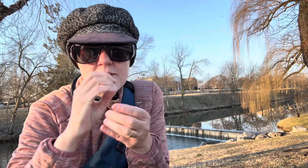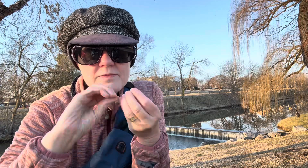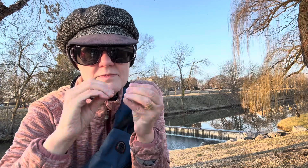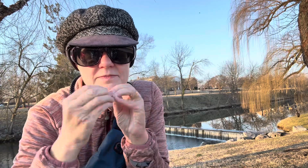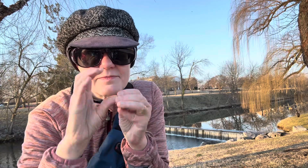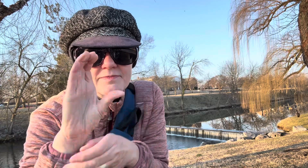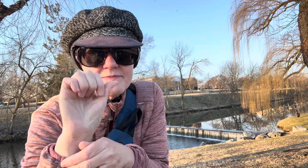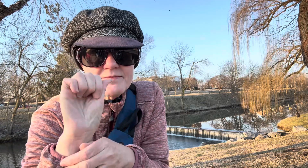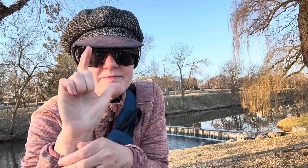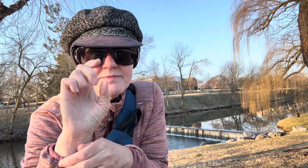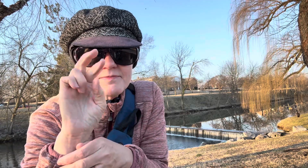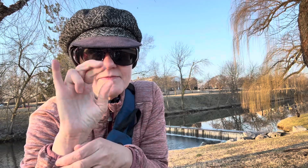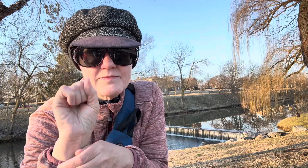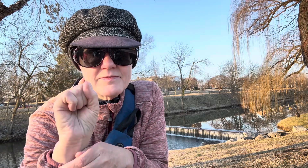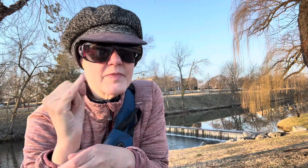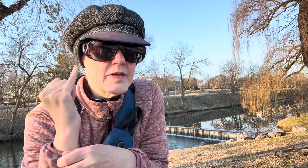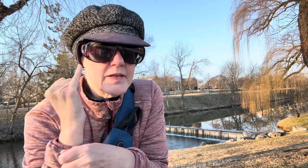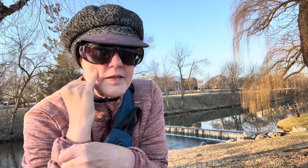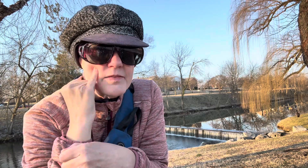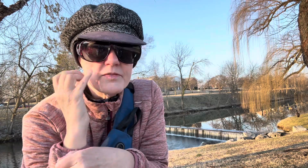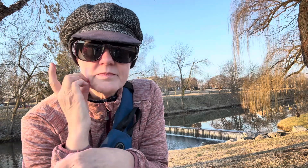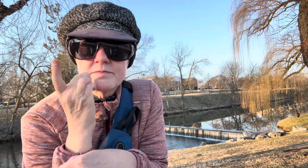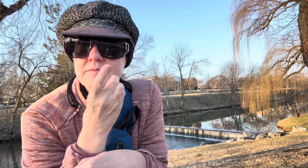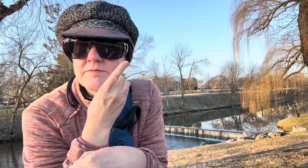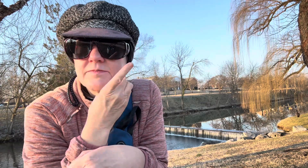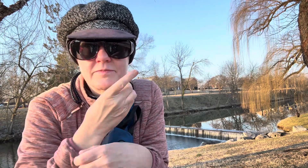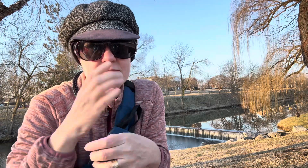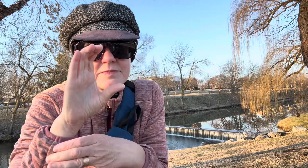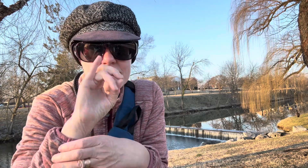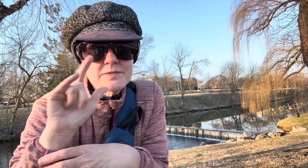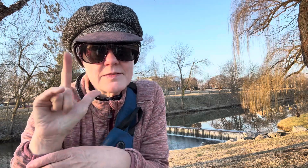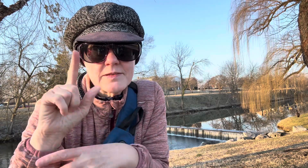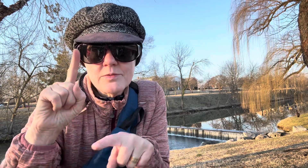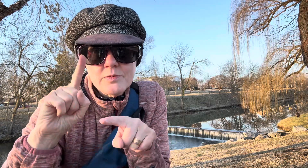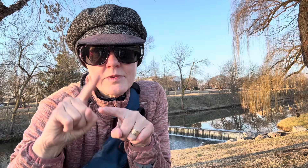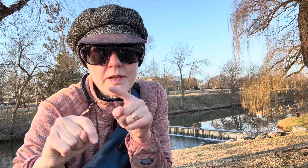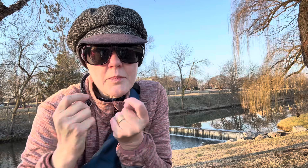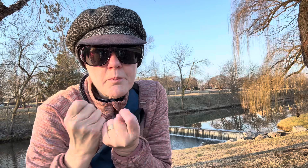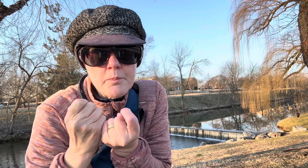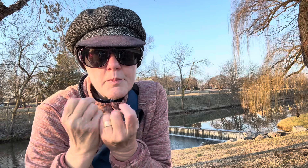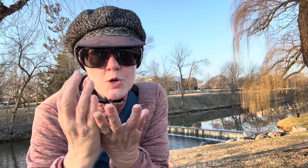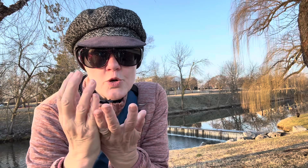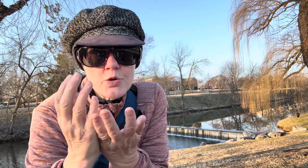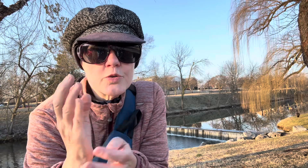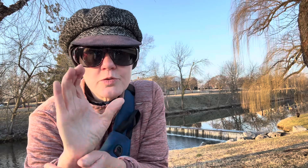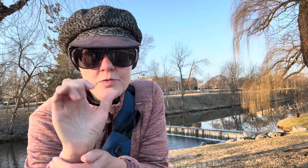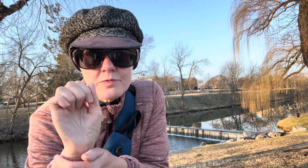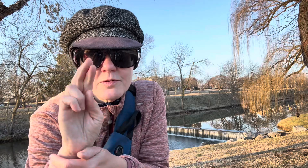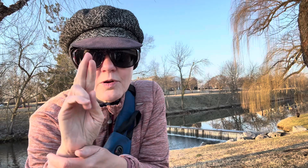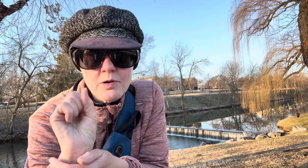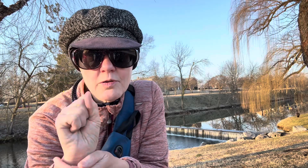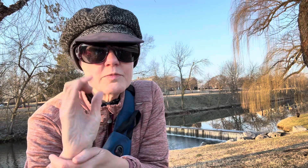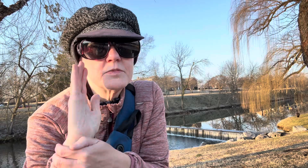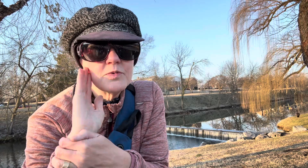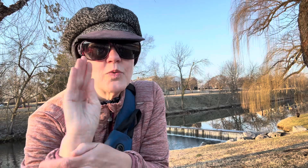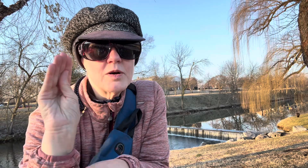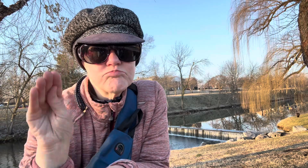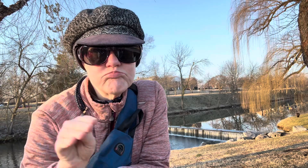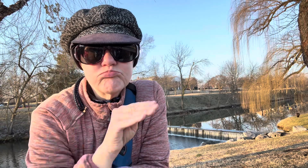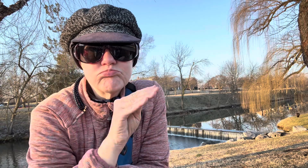carbs also stores carbs as fat. So if